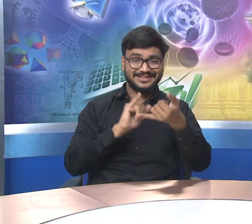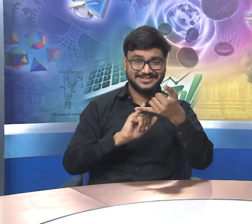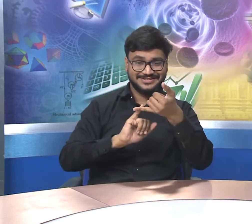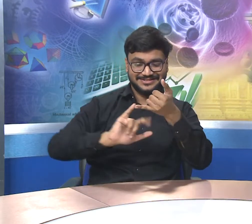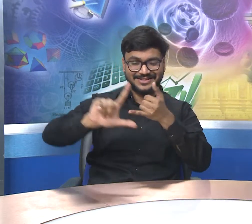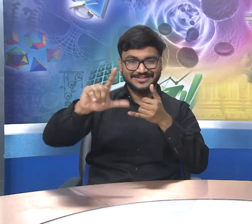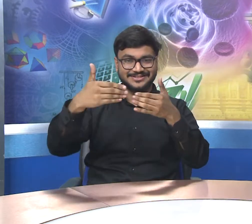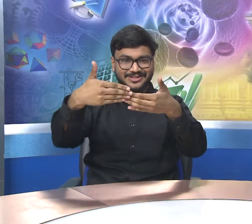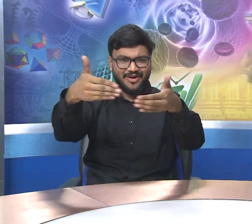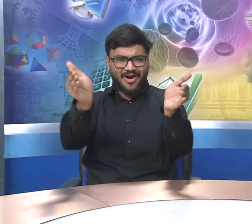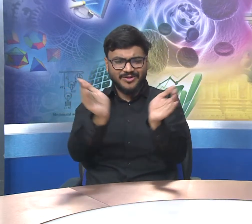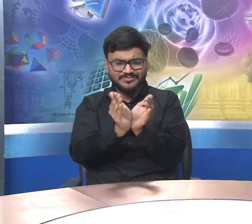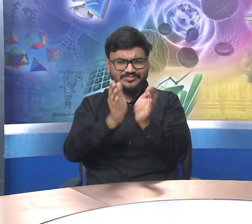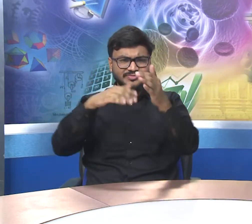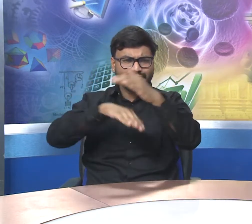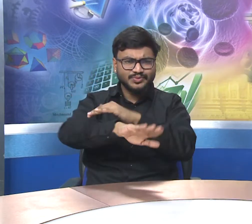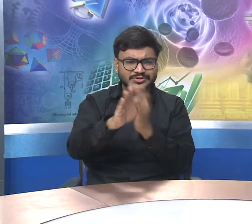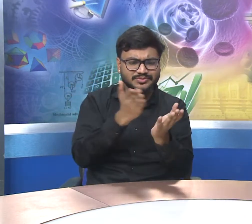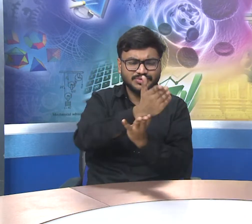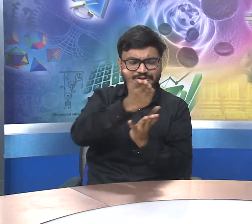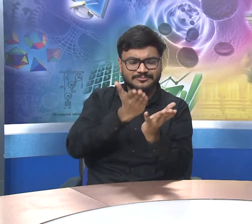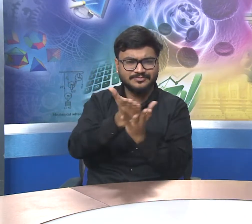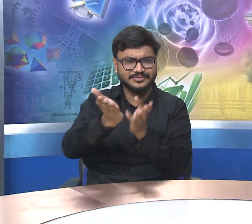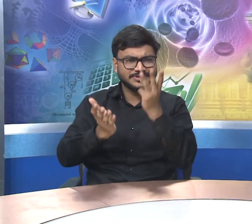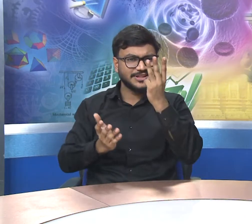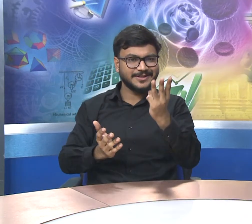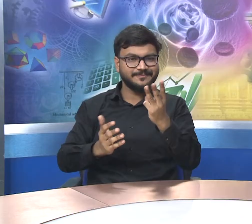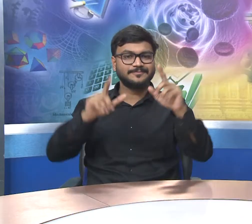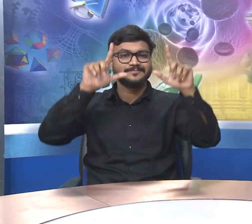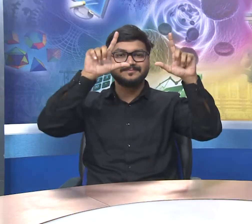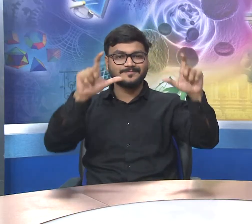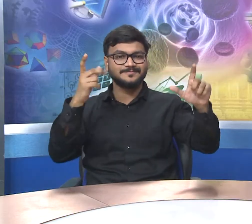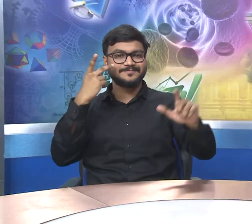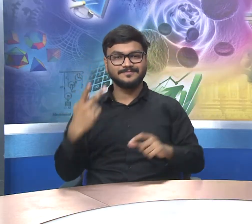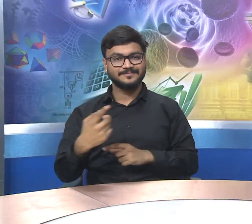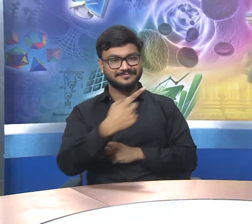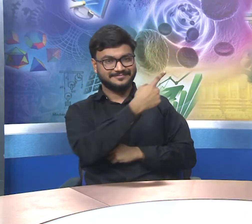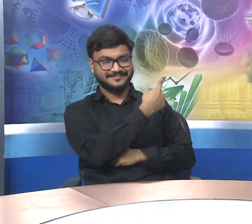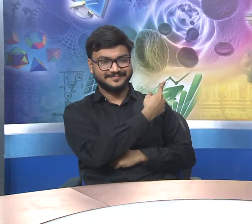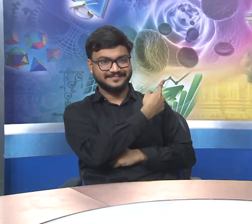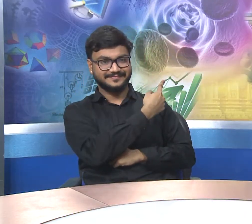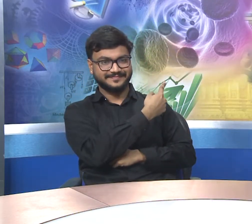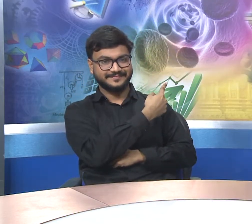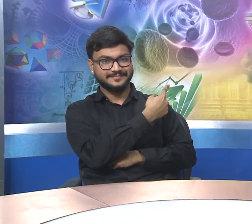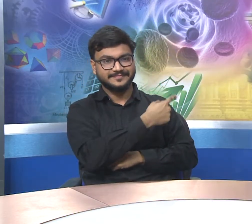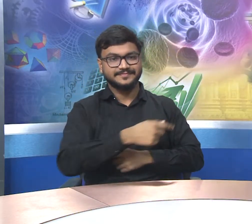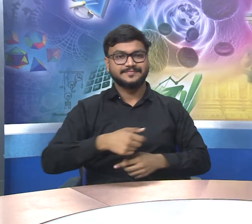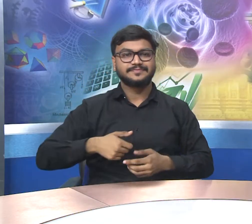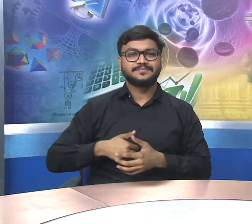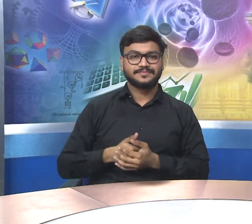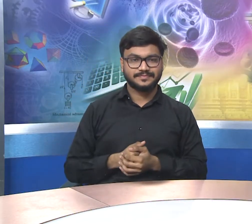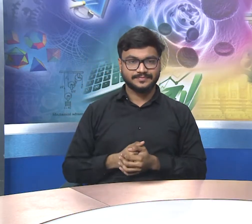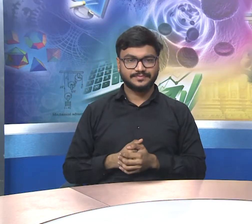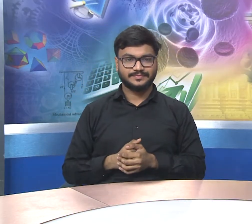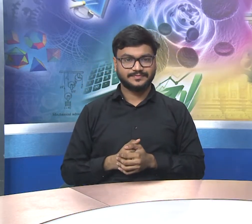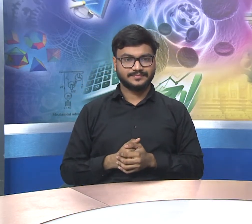In ISL community, we can learn about various things. As you can see on the screen,